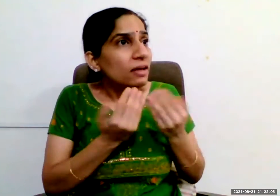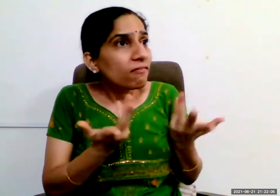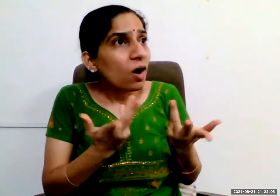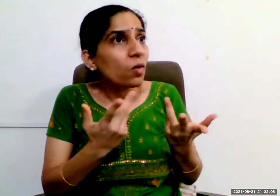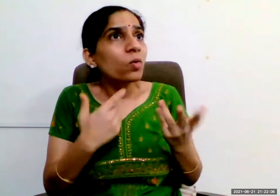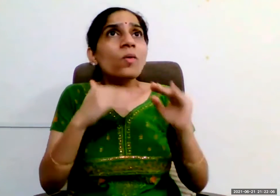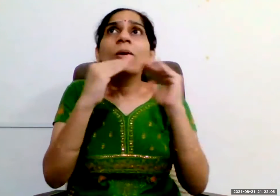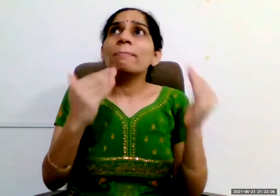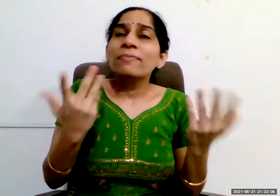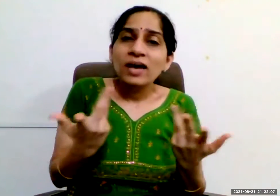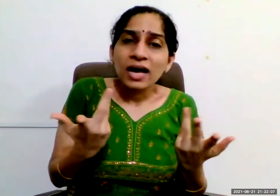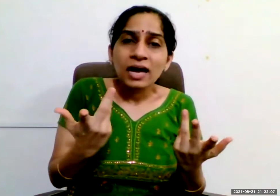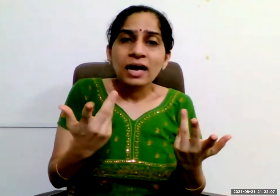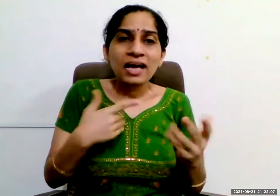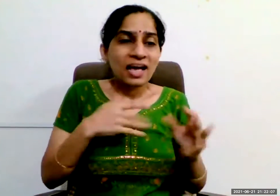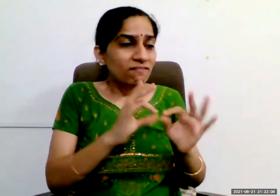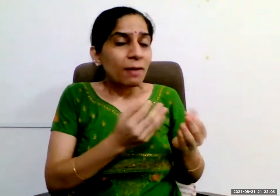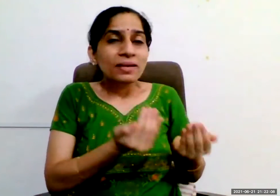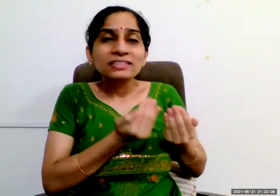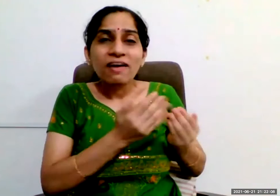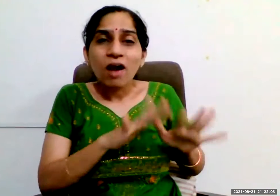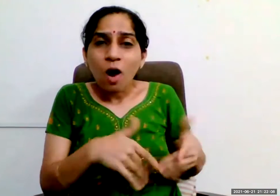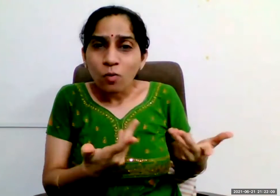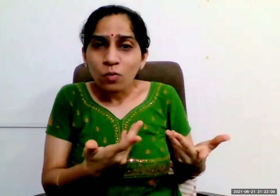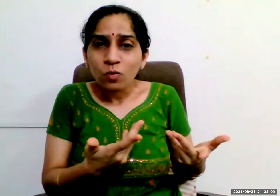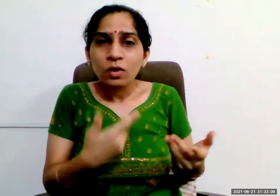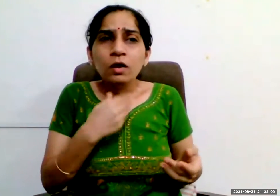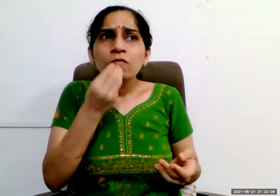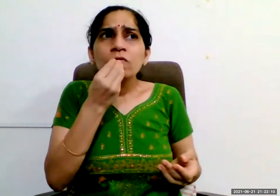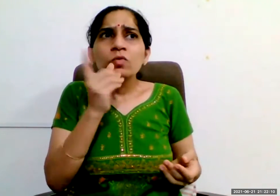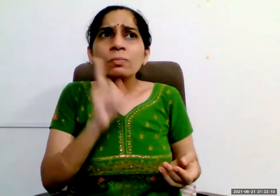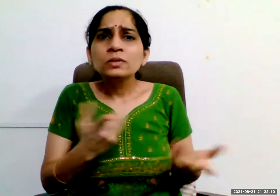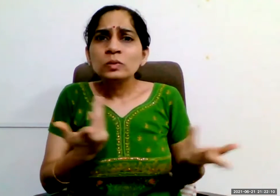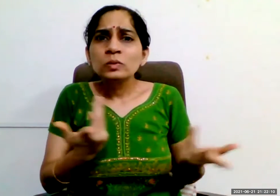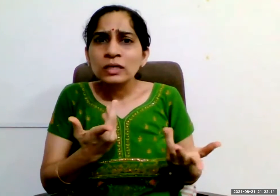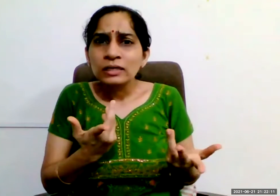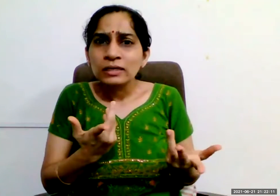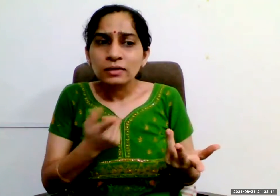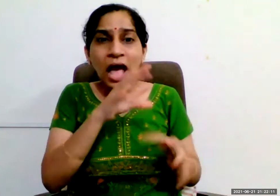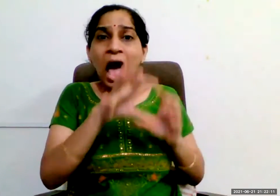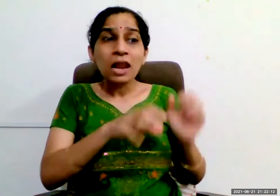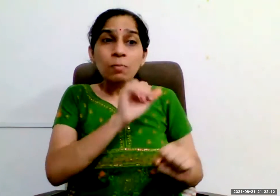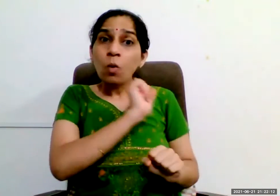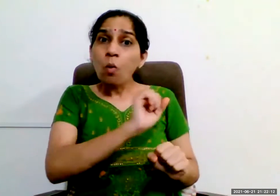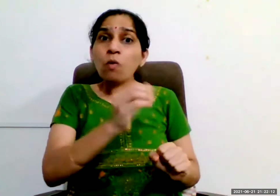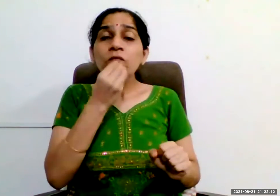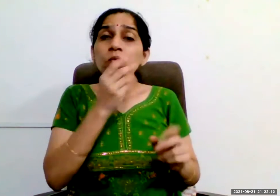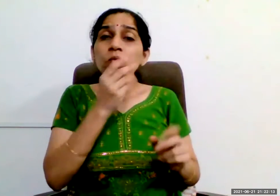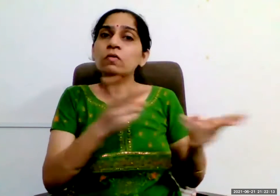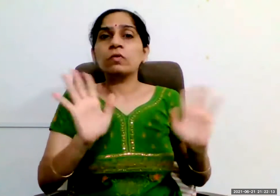what they're going to eat. Every animal has got different kind of food, and they also have the intelligence to find out where the food is